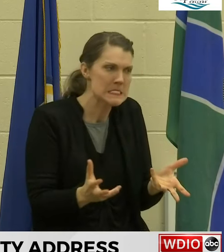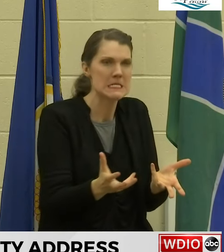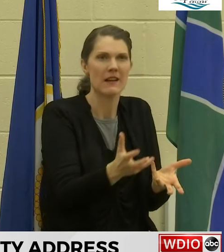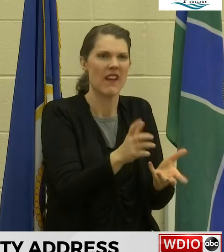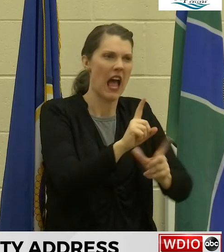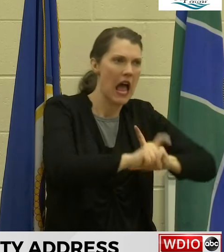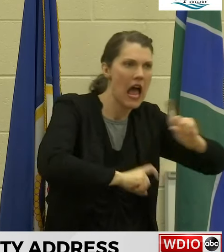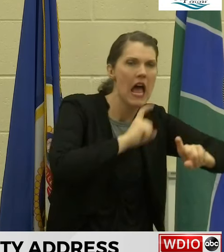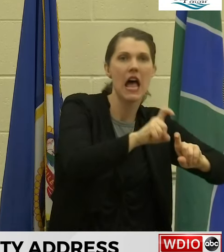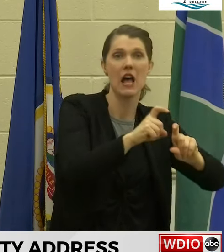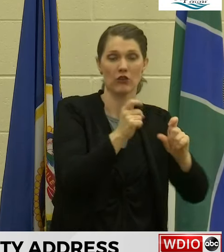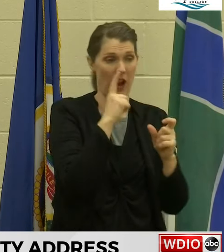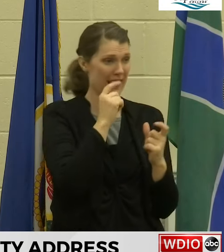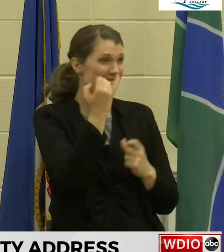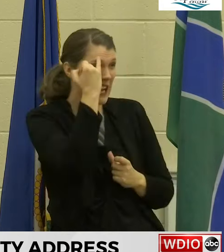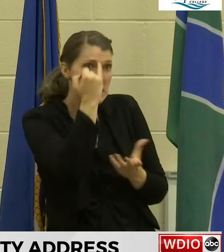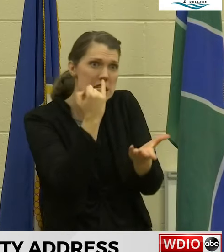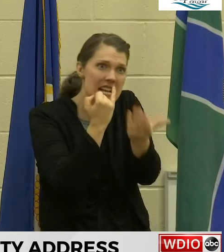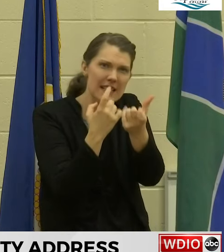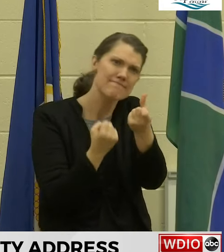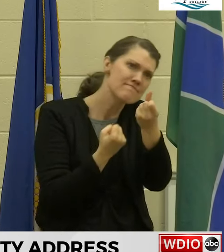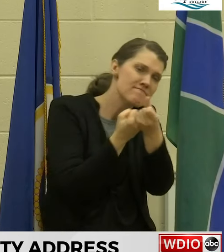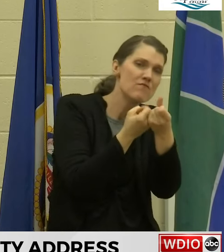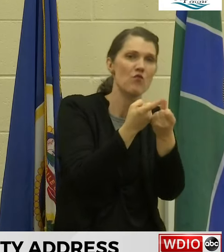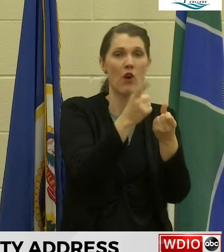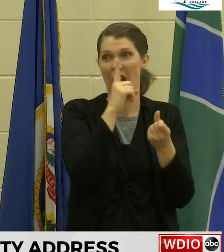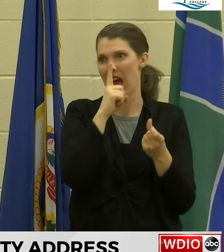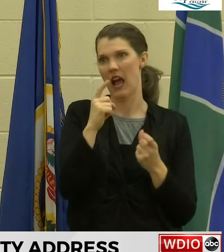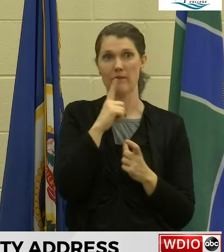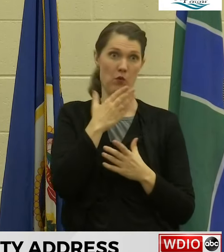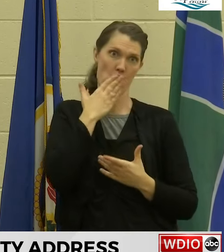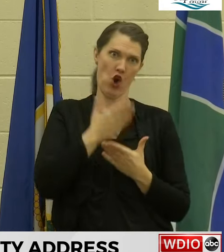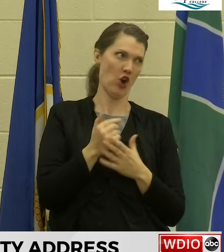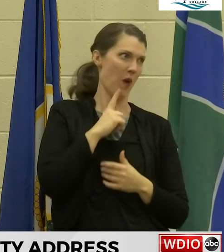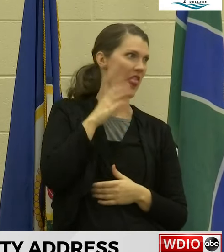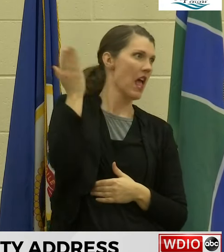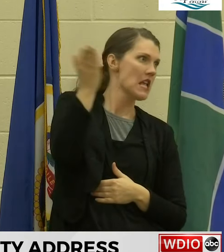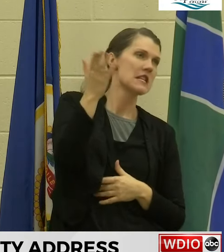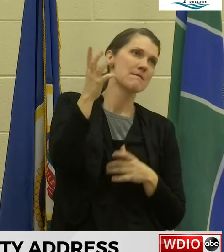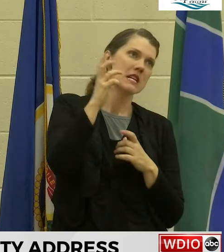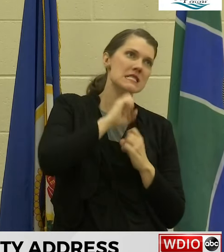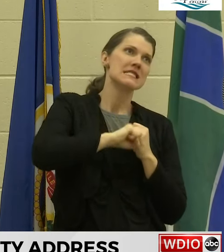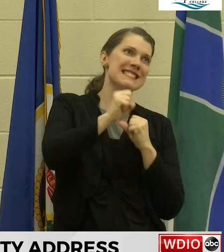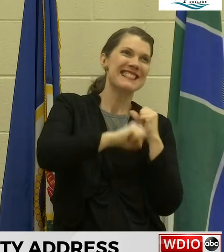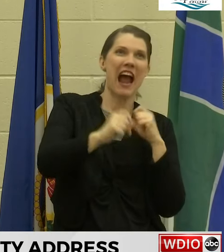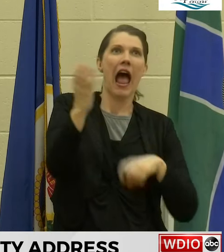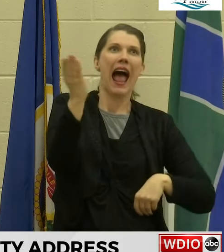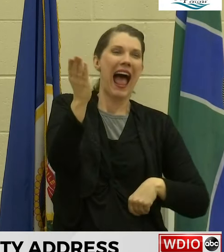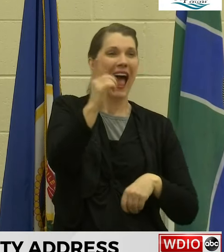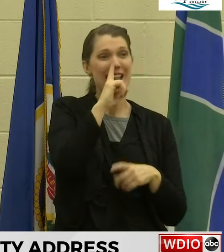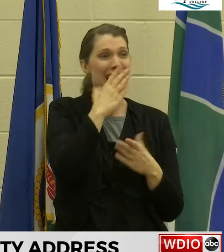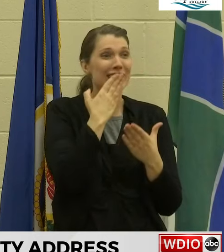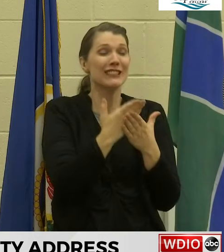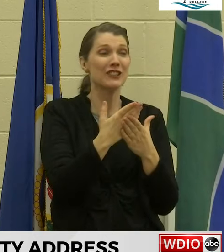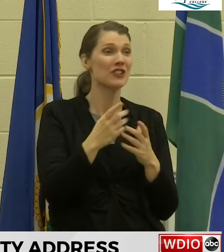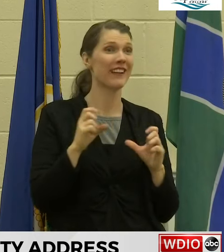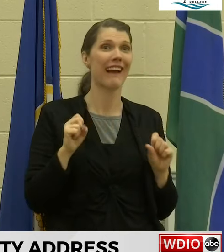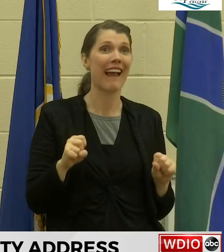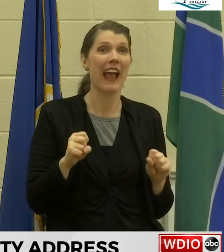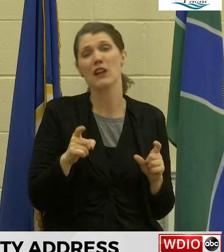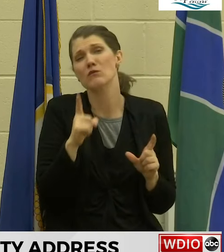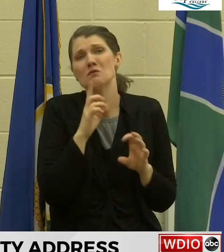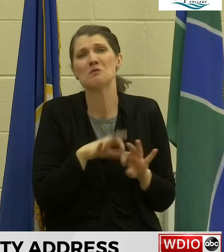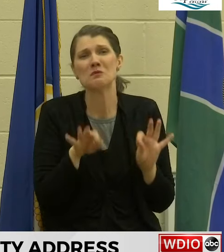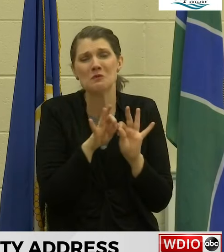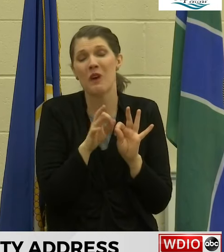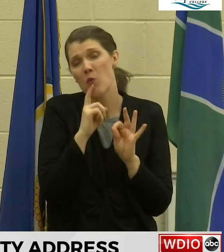get behind good ideas, I can give good and super long speeches. And that is all really important